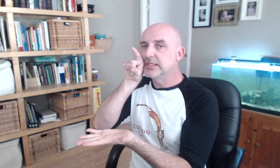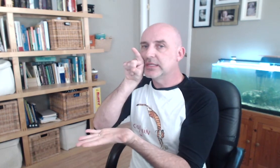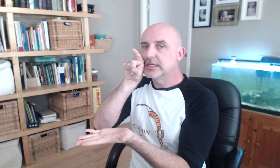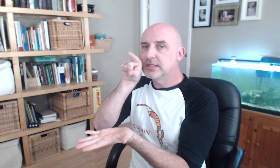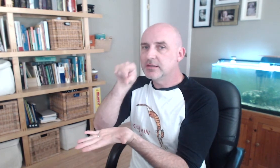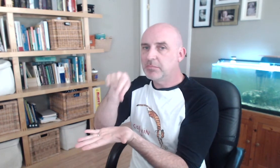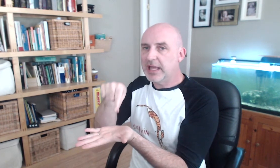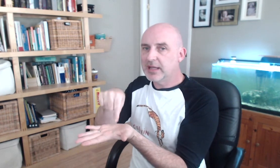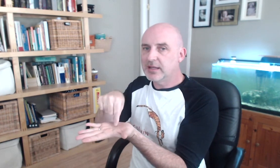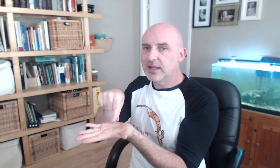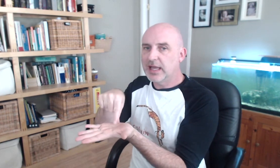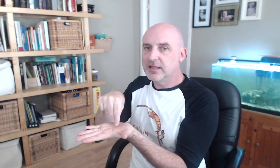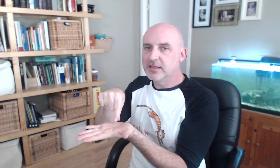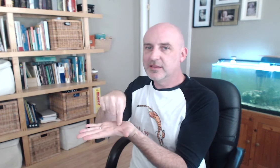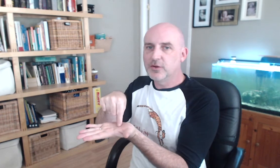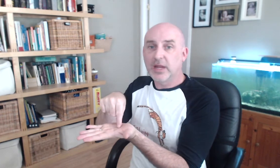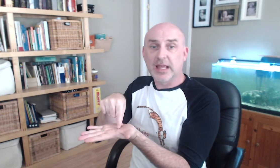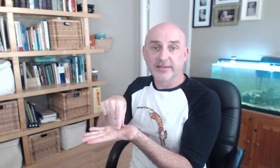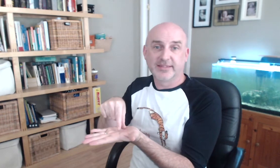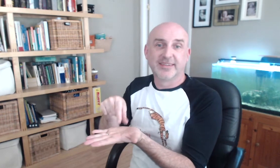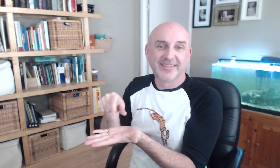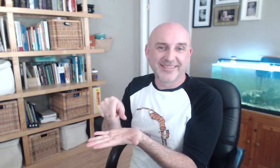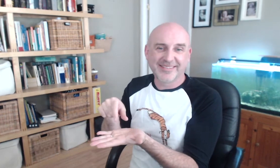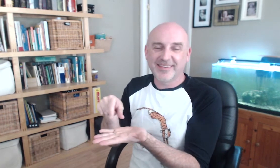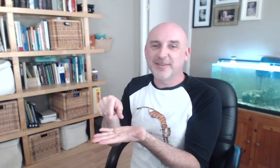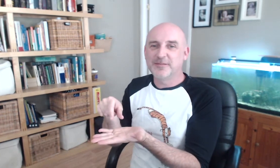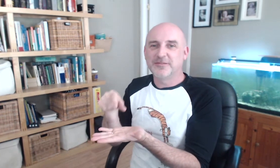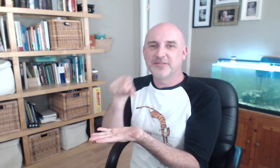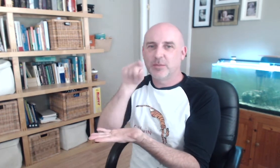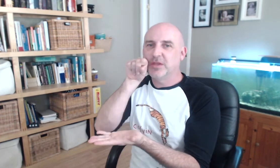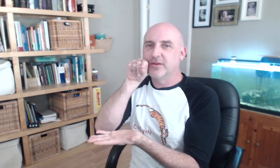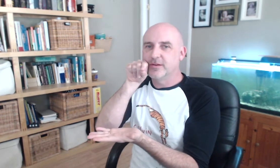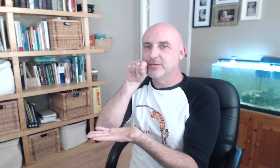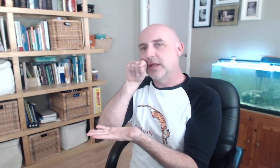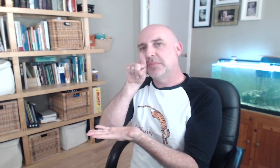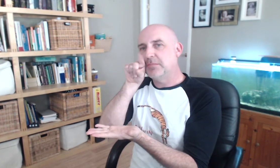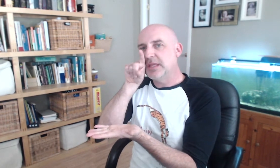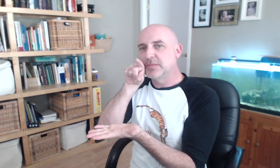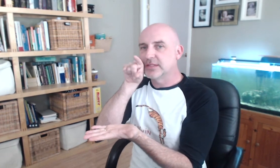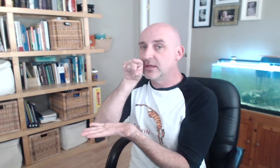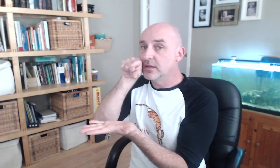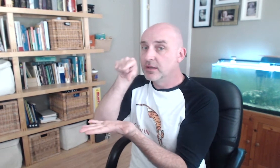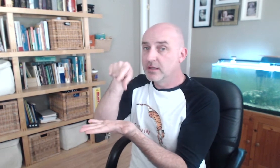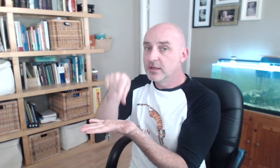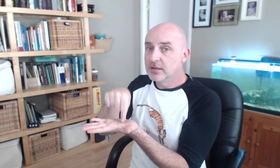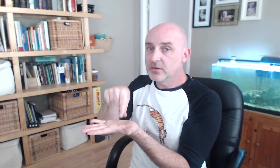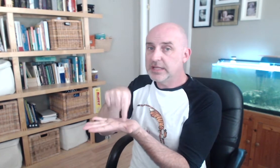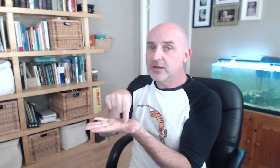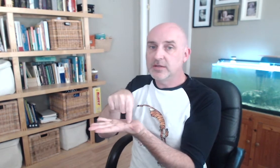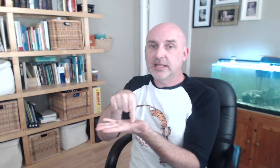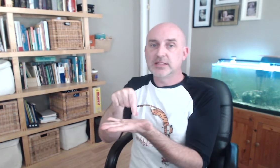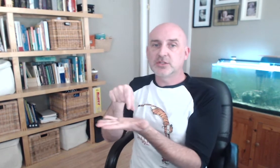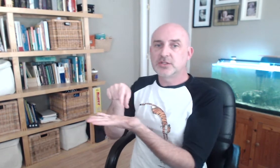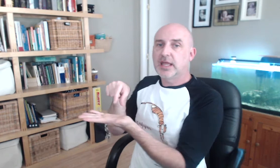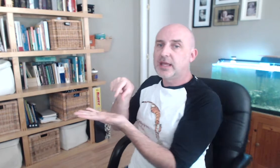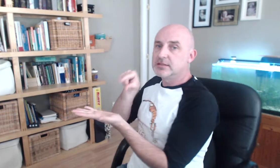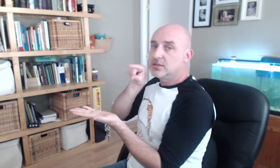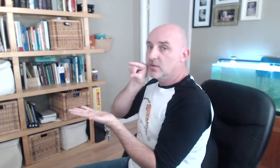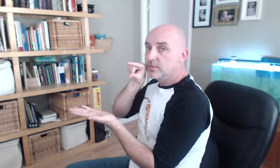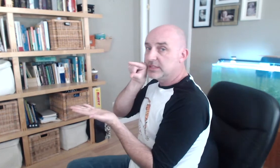going to peck at your hand instead of up here, peep peep. It's going to go down and touch the hand. So from the side